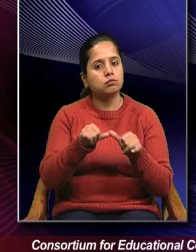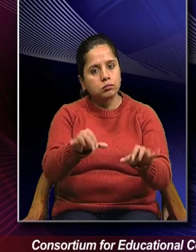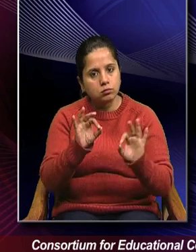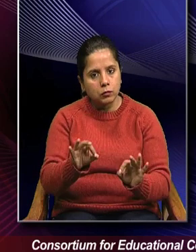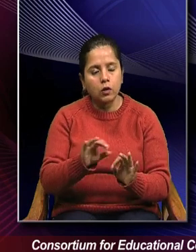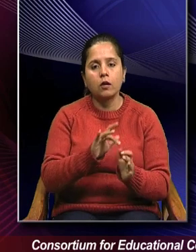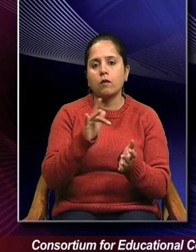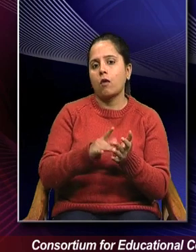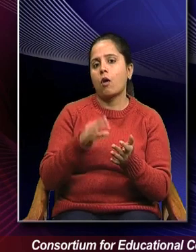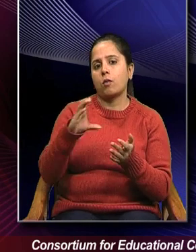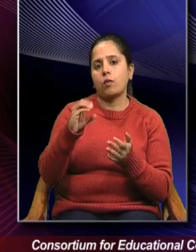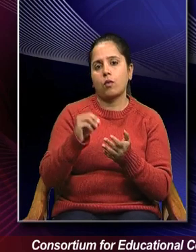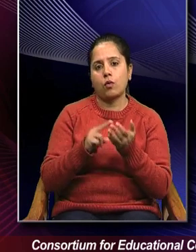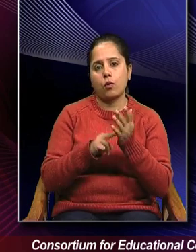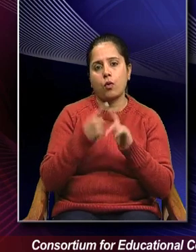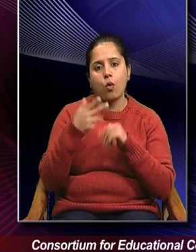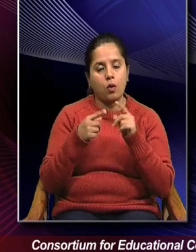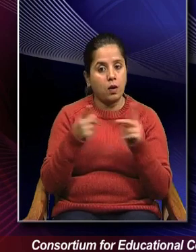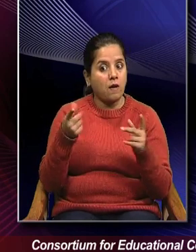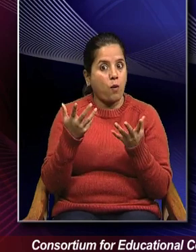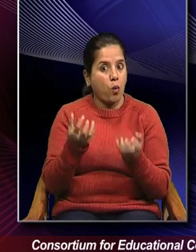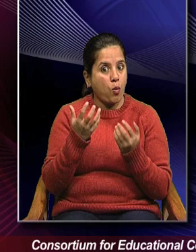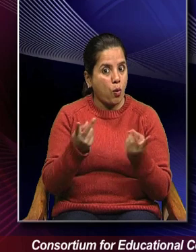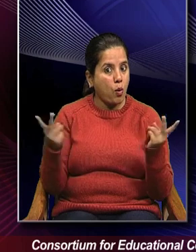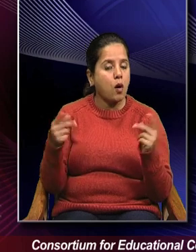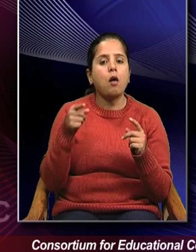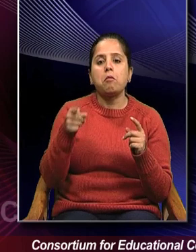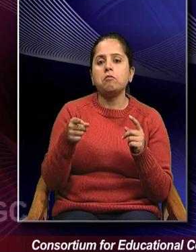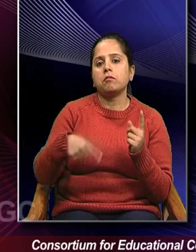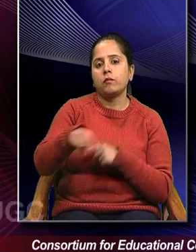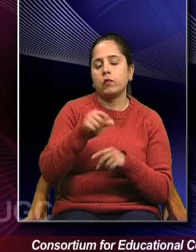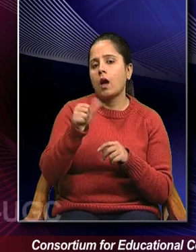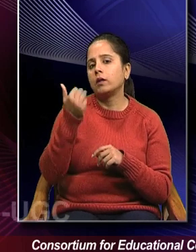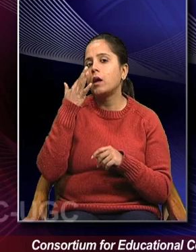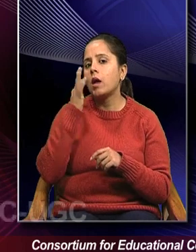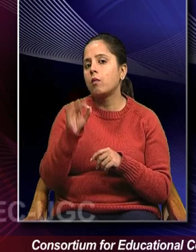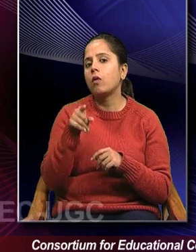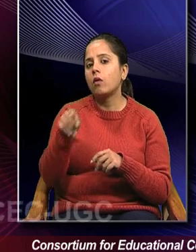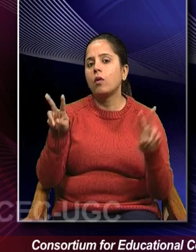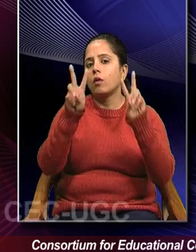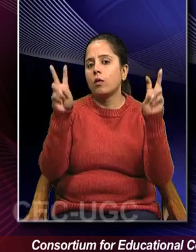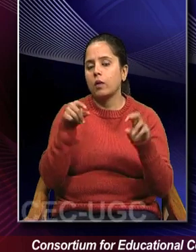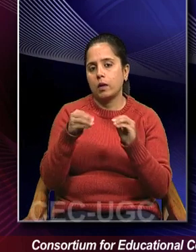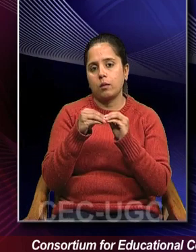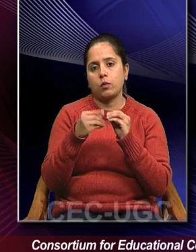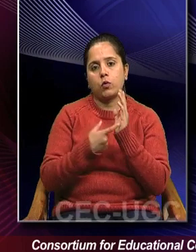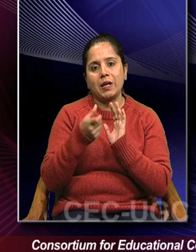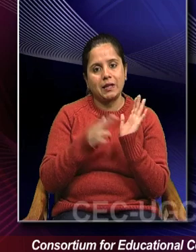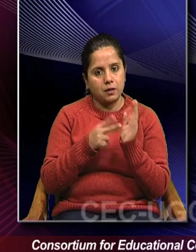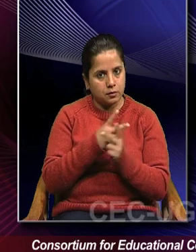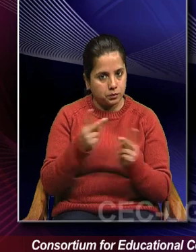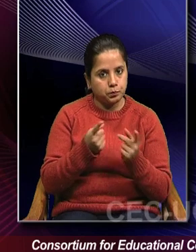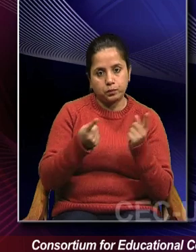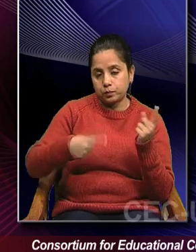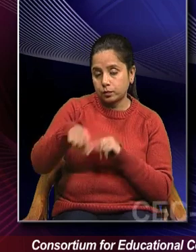from the continent when she wished. And another important factor which gave Britain an edge